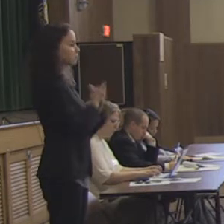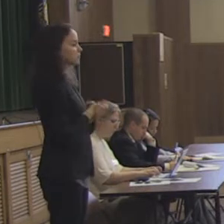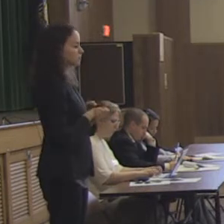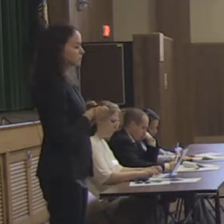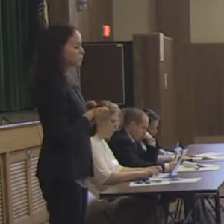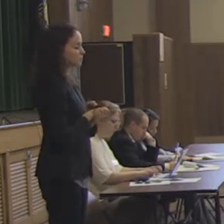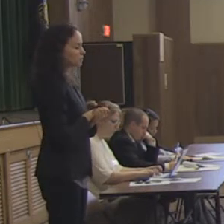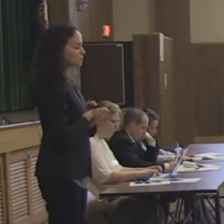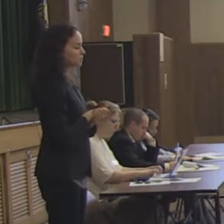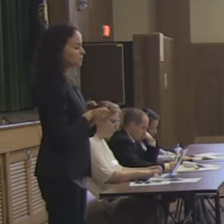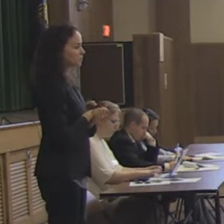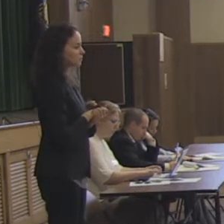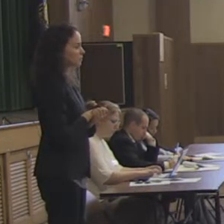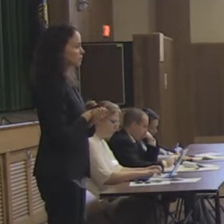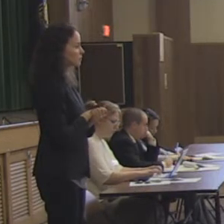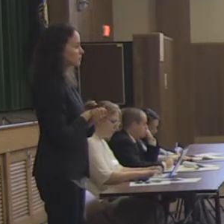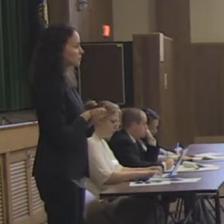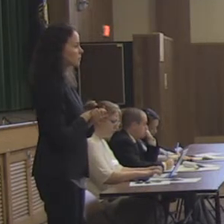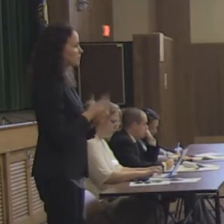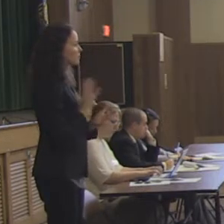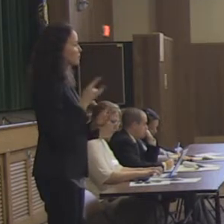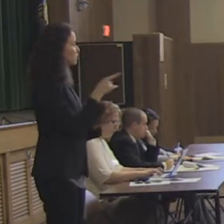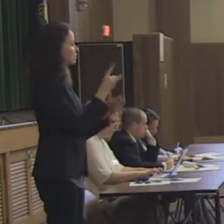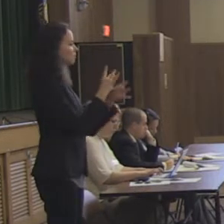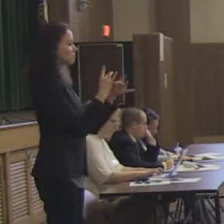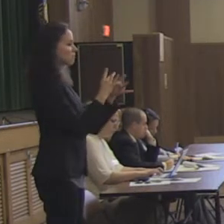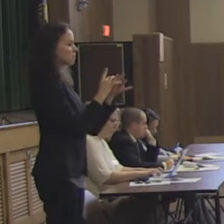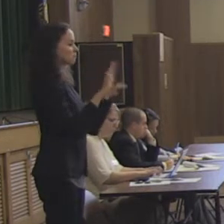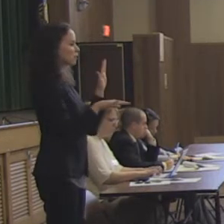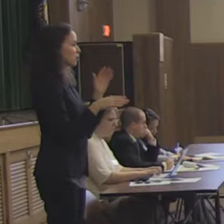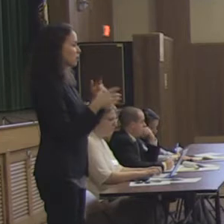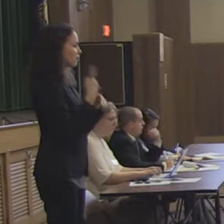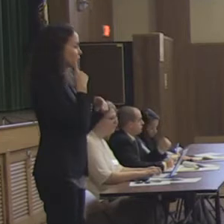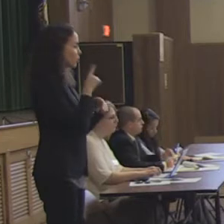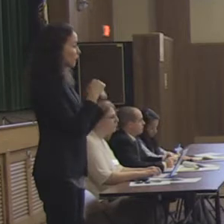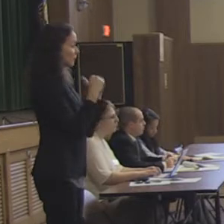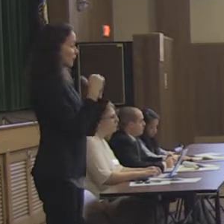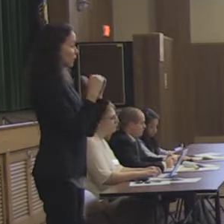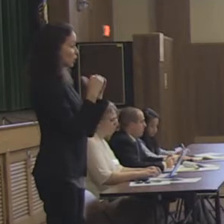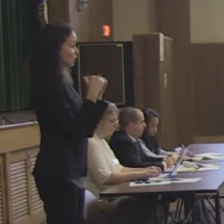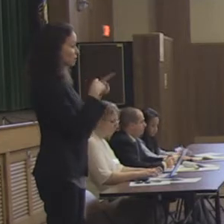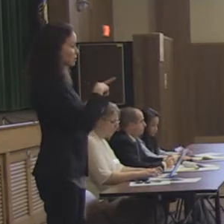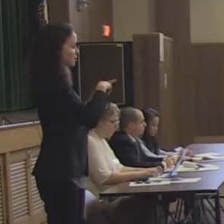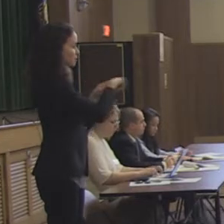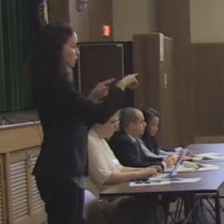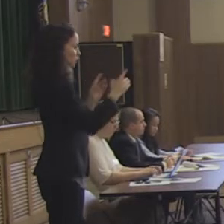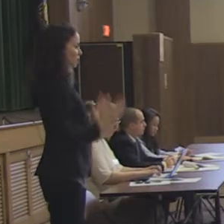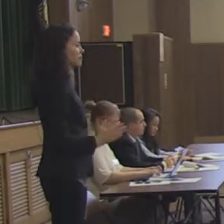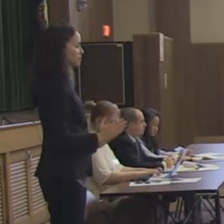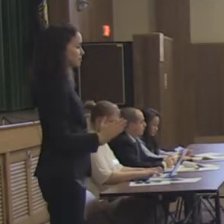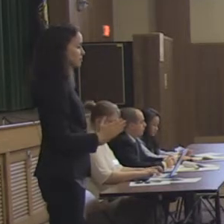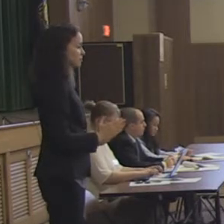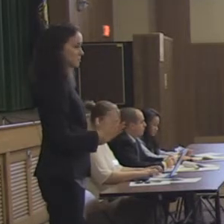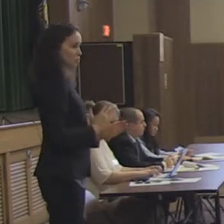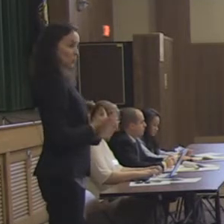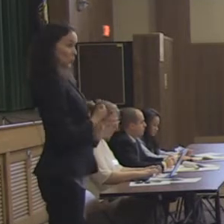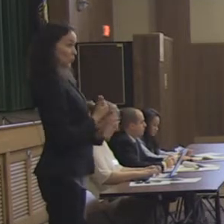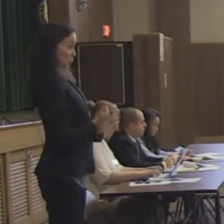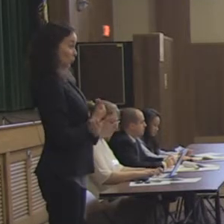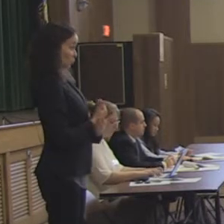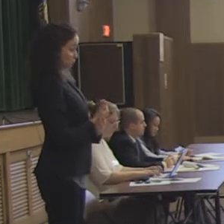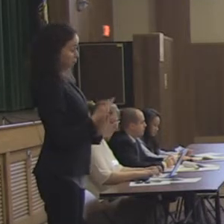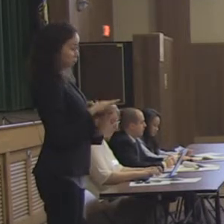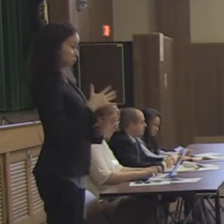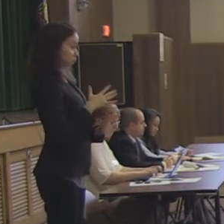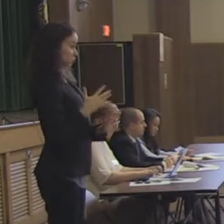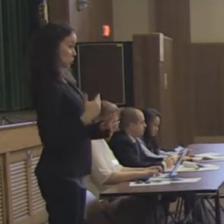There was a mention of peer support and specialists, and that's a kind of a